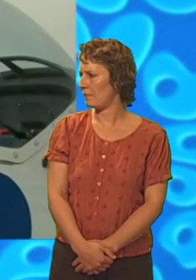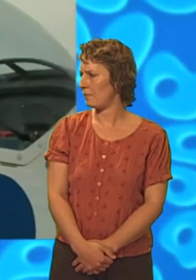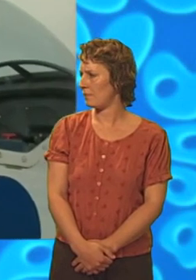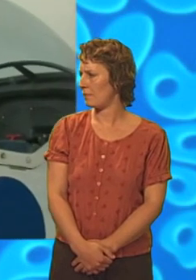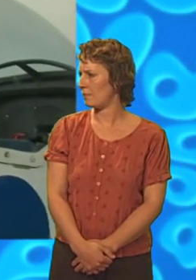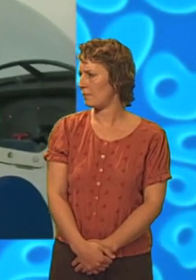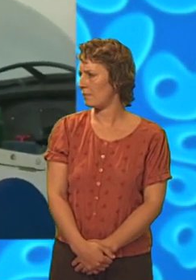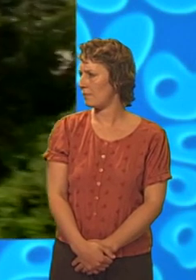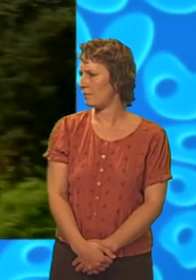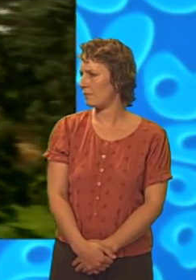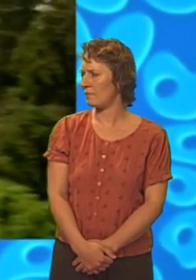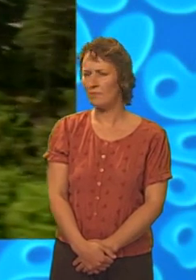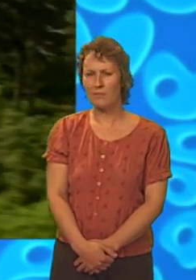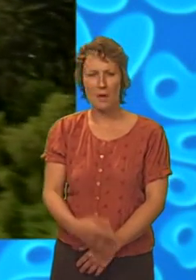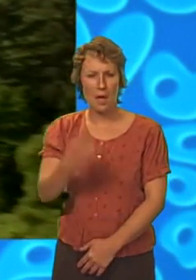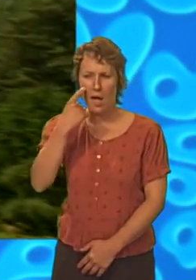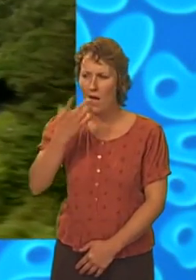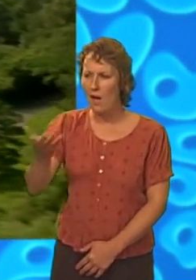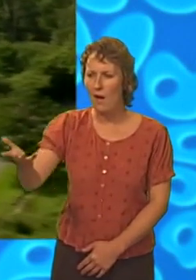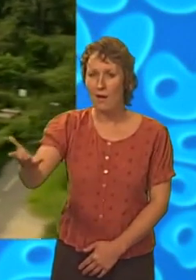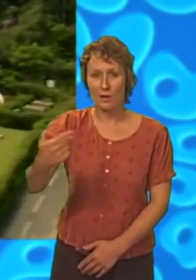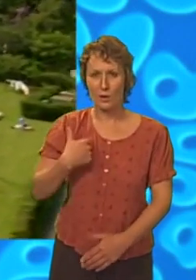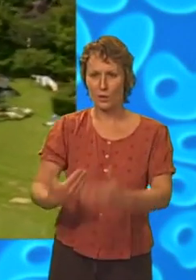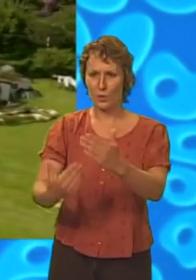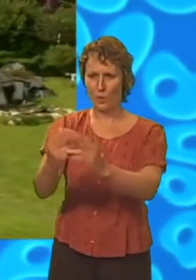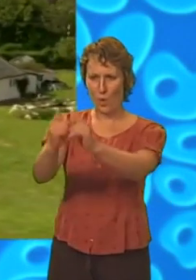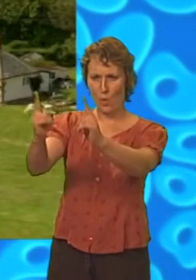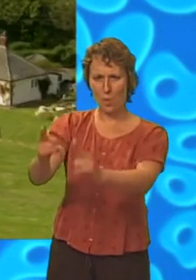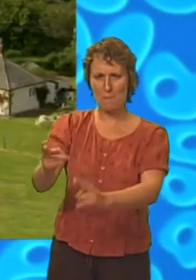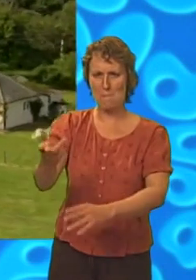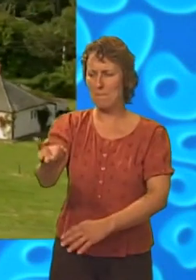Oh, look. There's our new home.